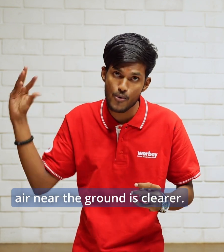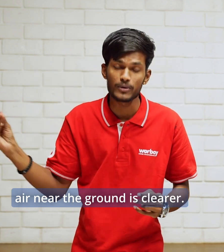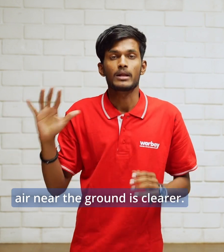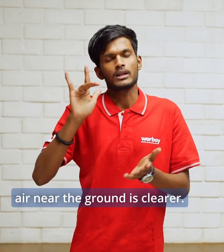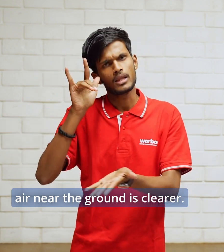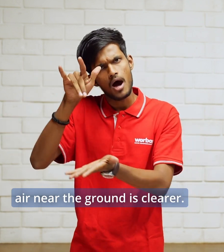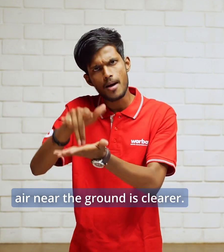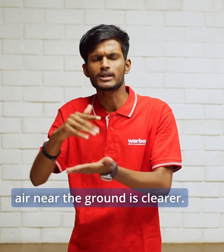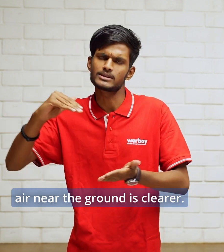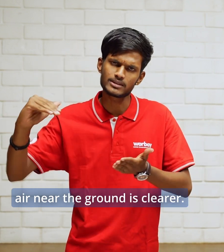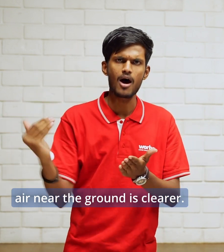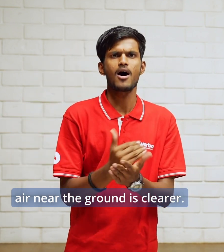Air near the ground is clearer.